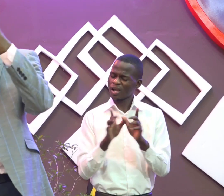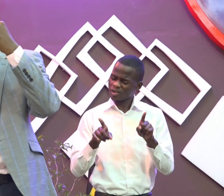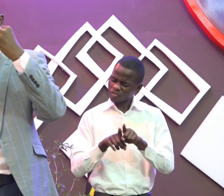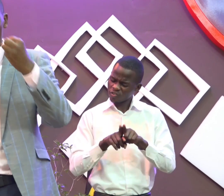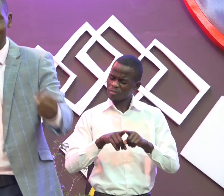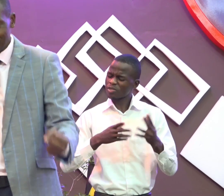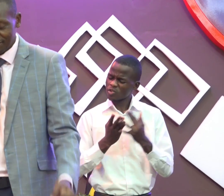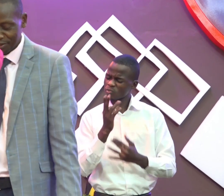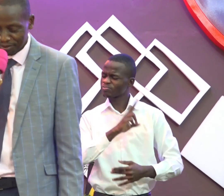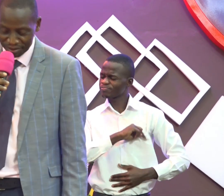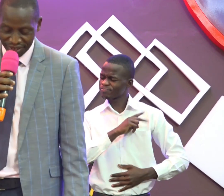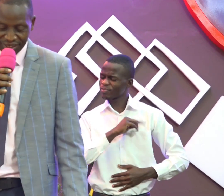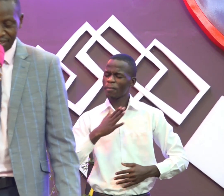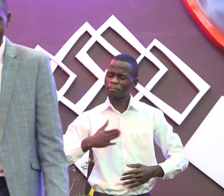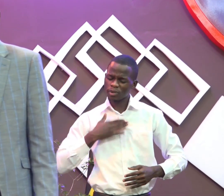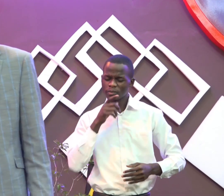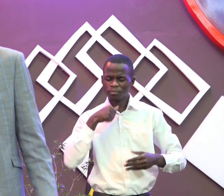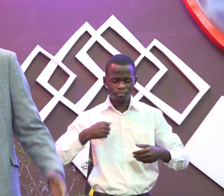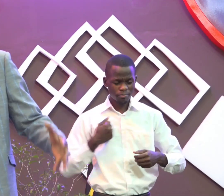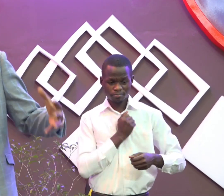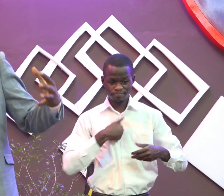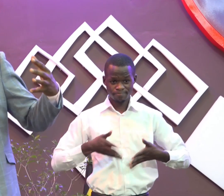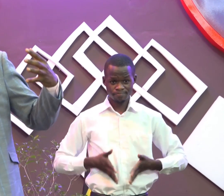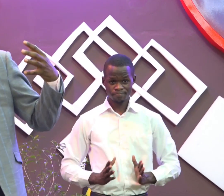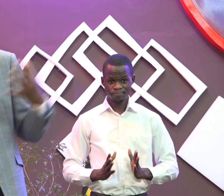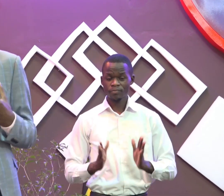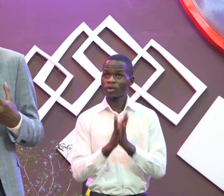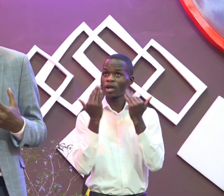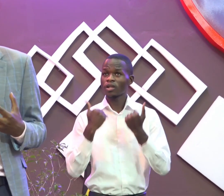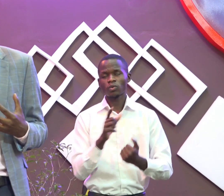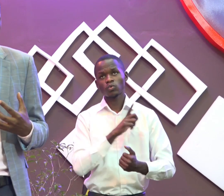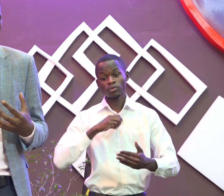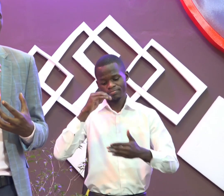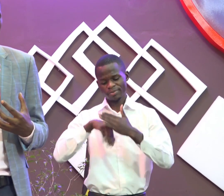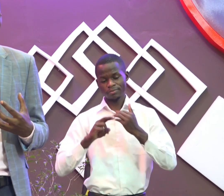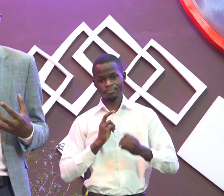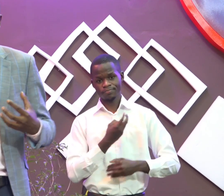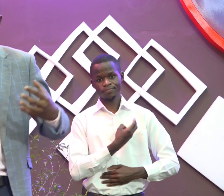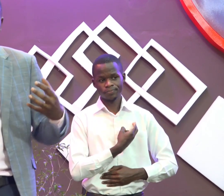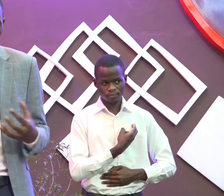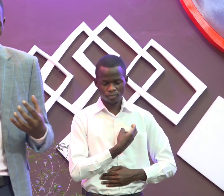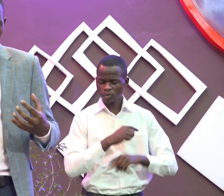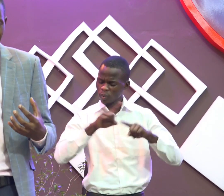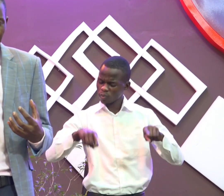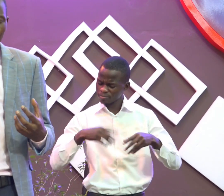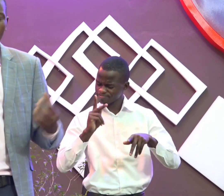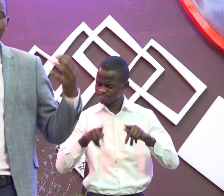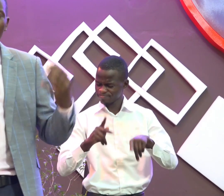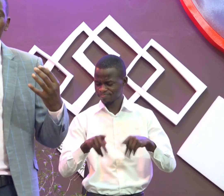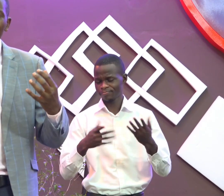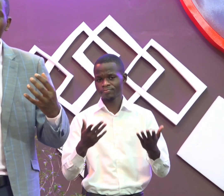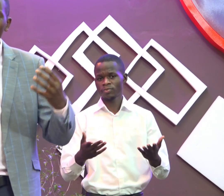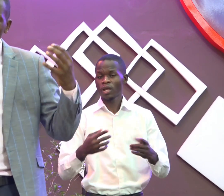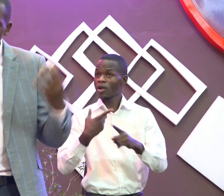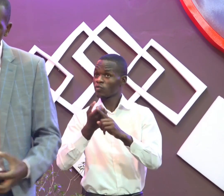mange mweyanzalira. Even in sin I was born. Mukama fetu munda mufe. Lord, inside of us. Ngabantu. As